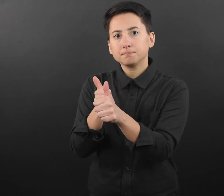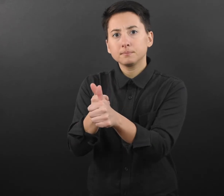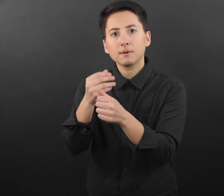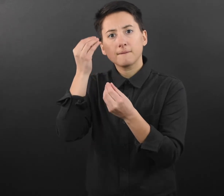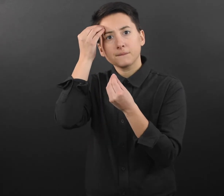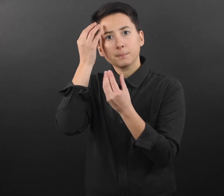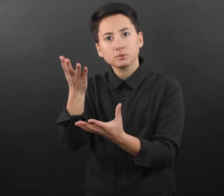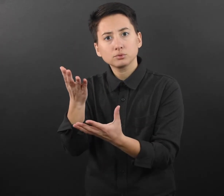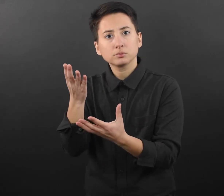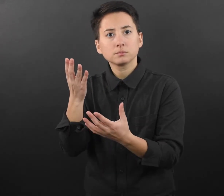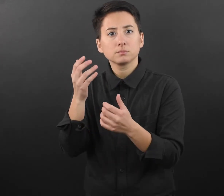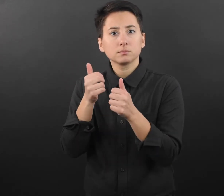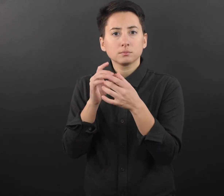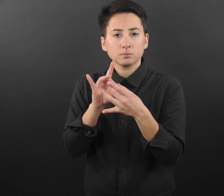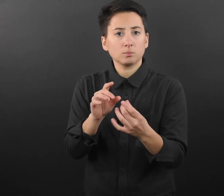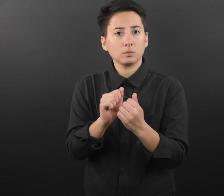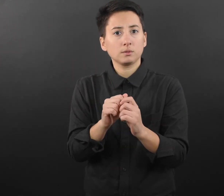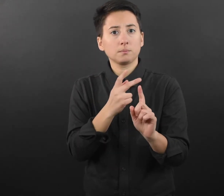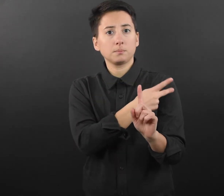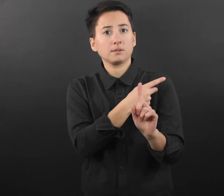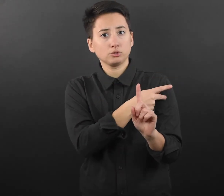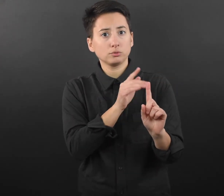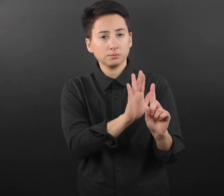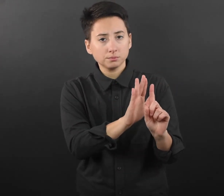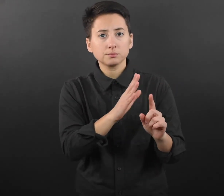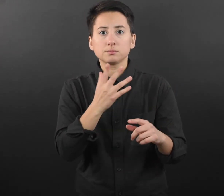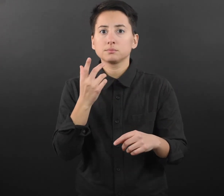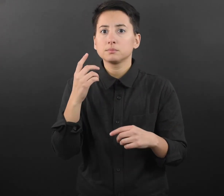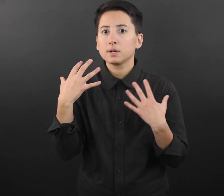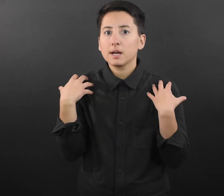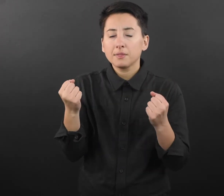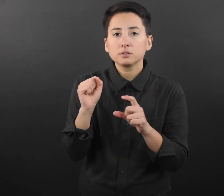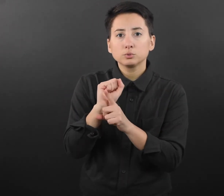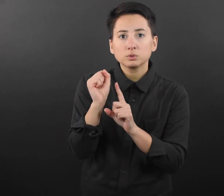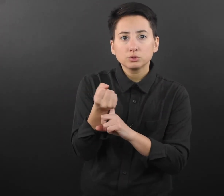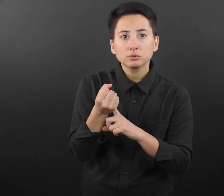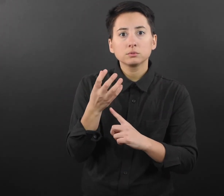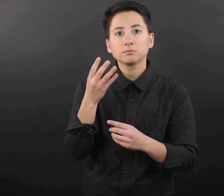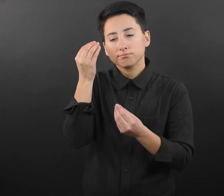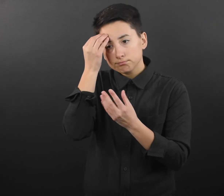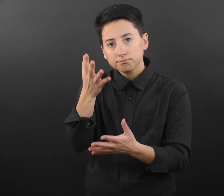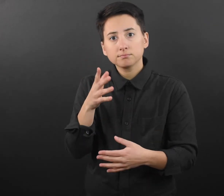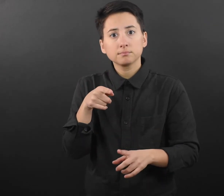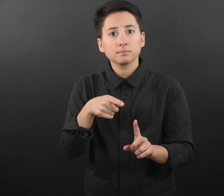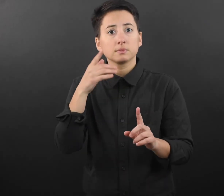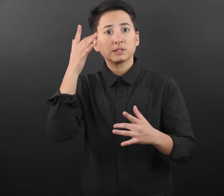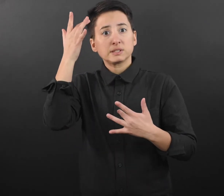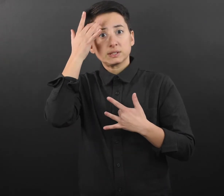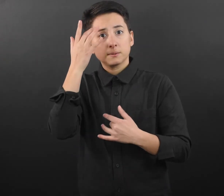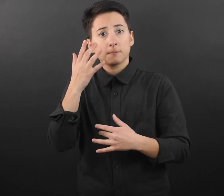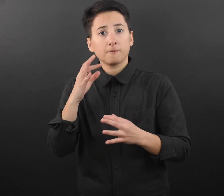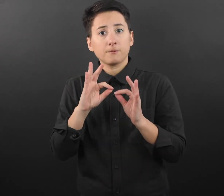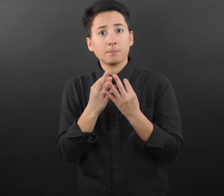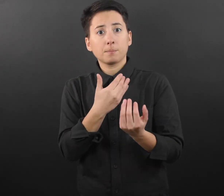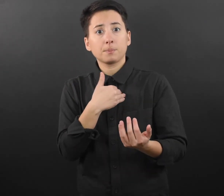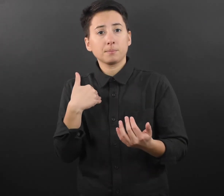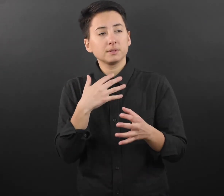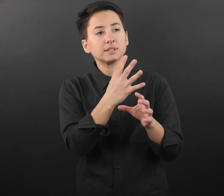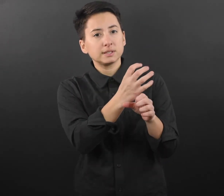Provide children with updated information about the patient's status and inform them that the sick family member is receiving